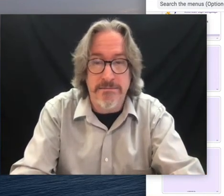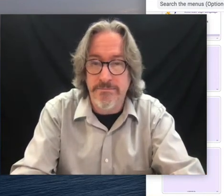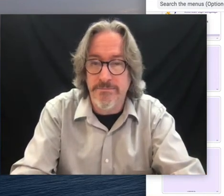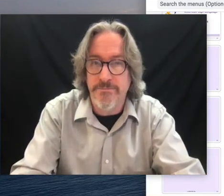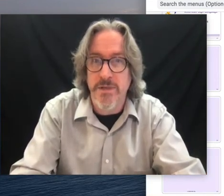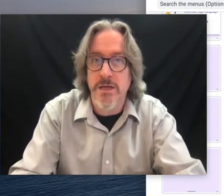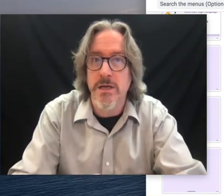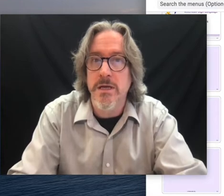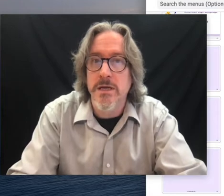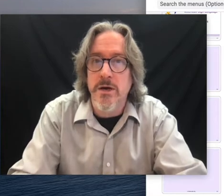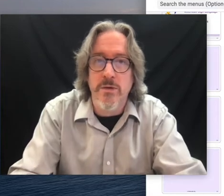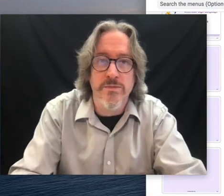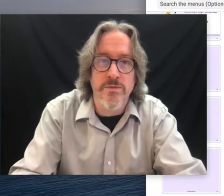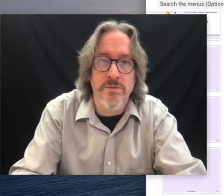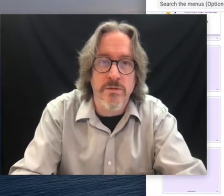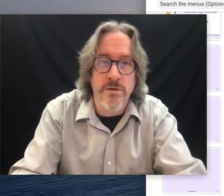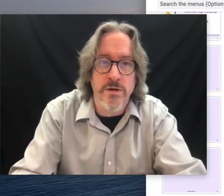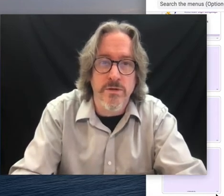explicated.